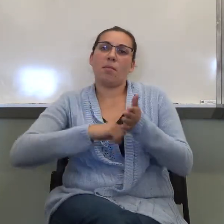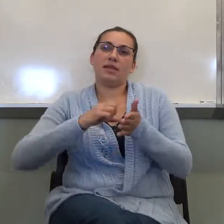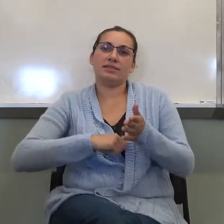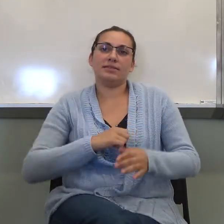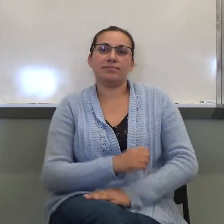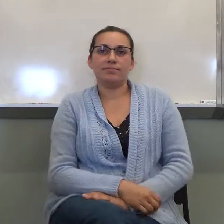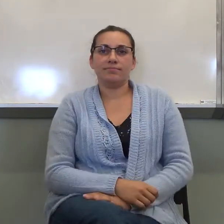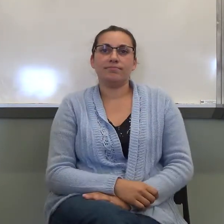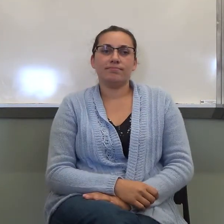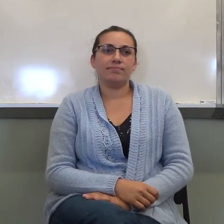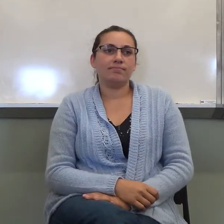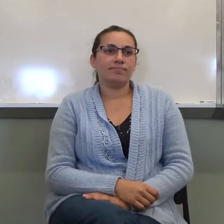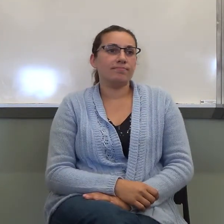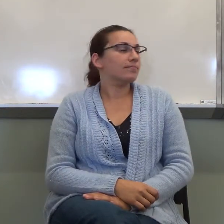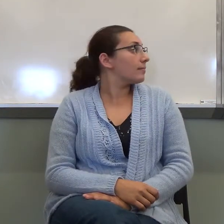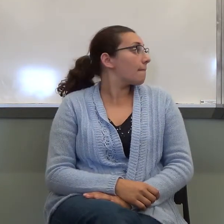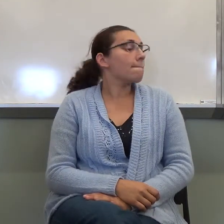Okay. Let's do some of the next ones.